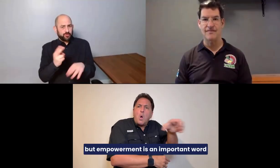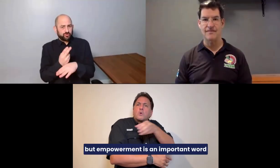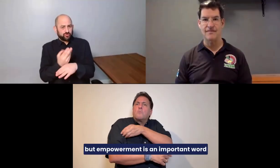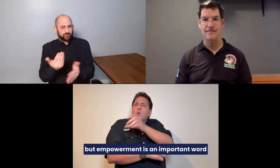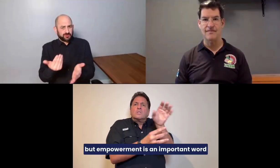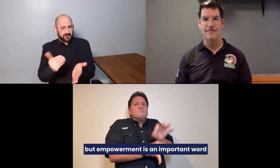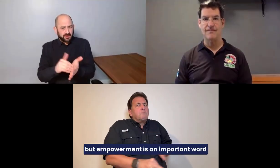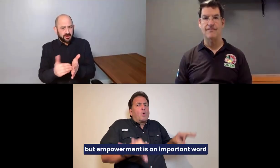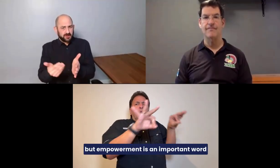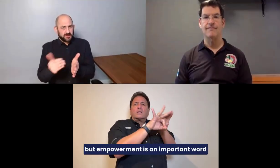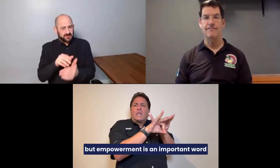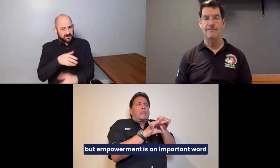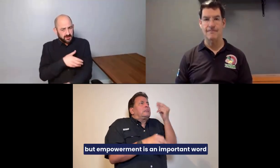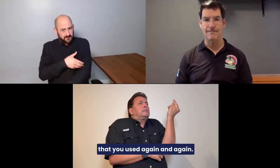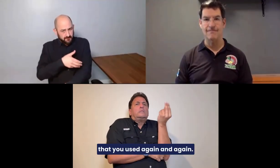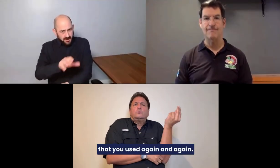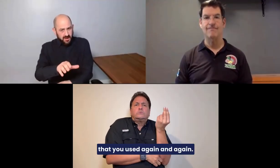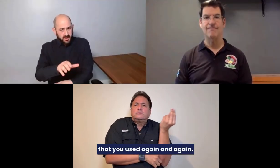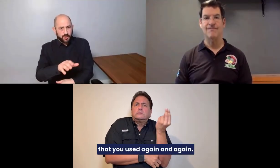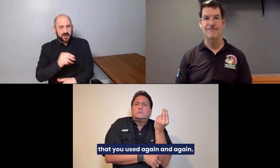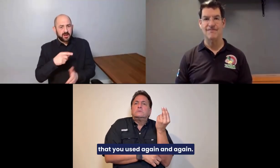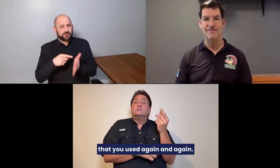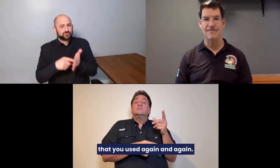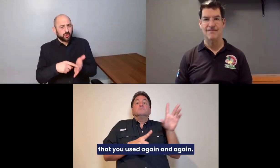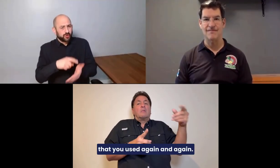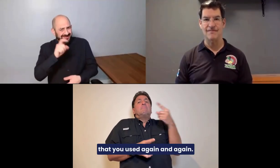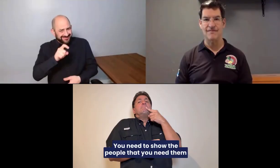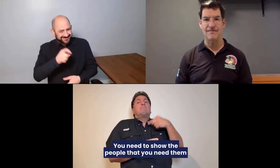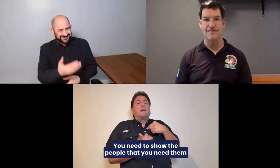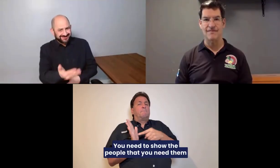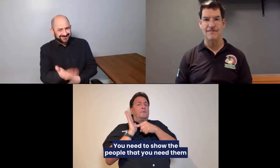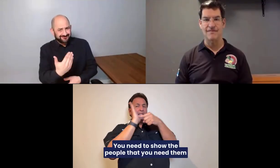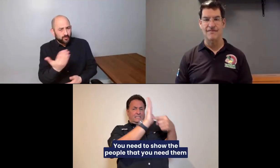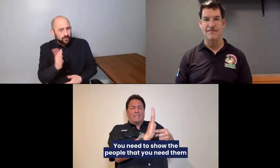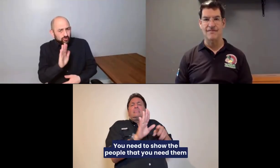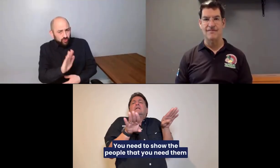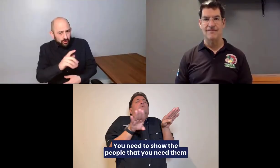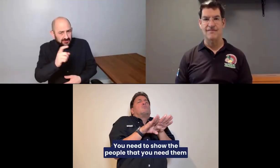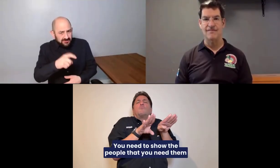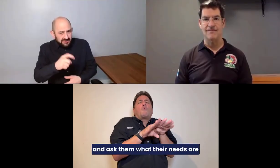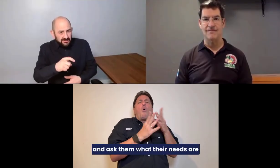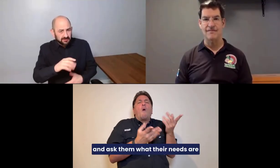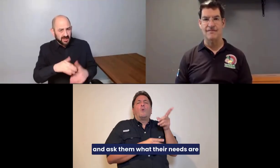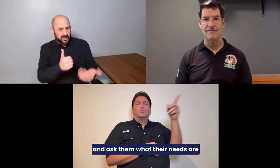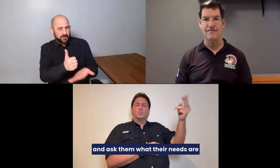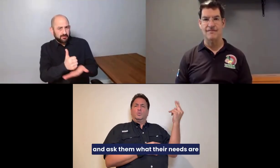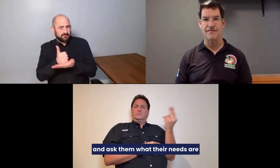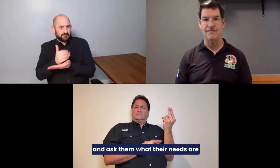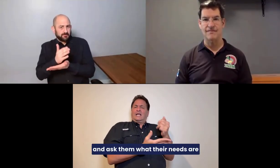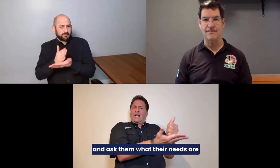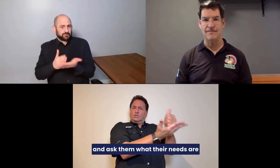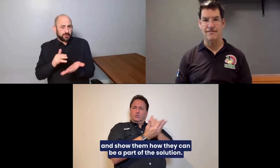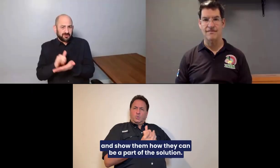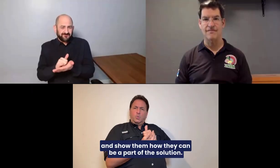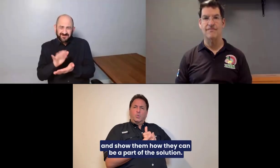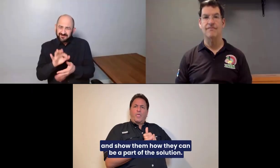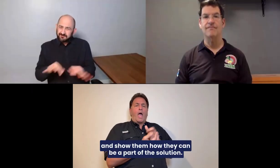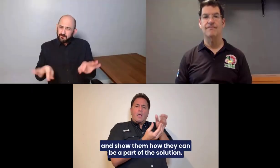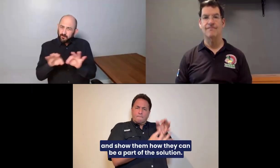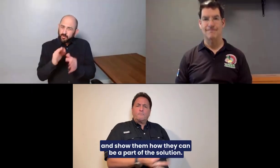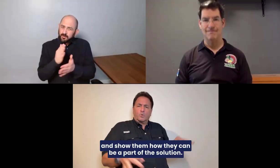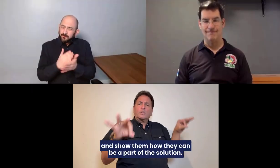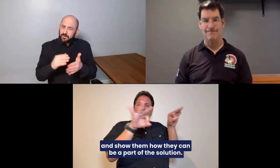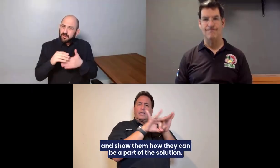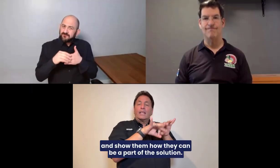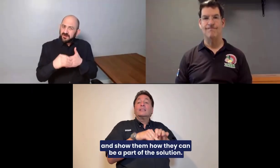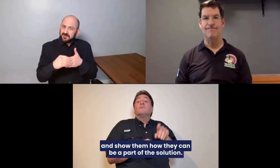But empowerment is an important word that you used again and again. You need to show the people that you need them and ask them what their needs are and show